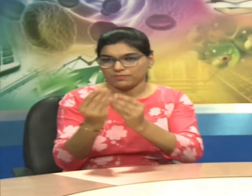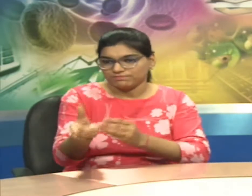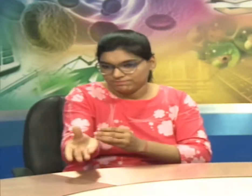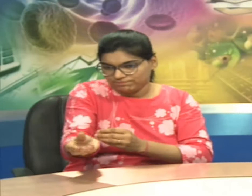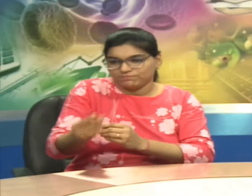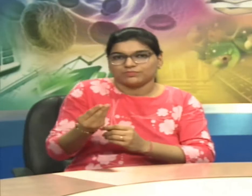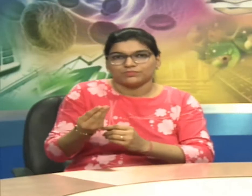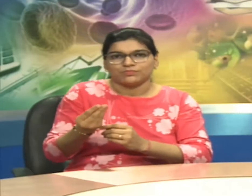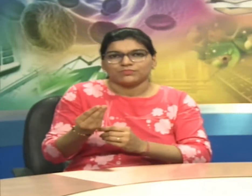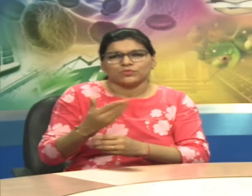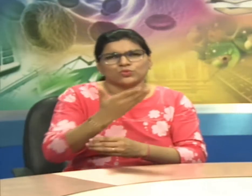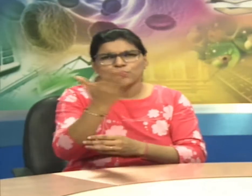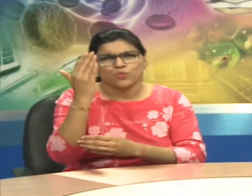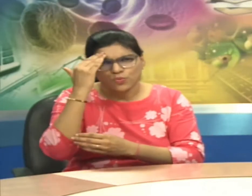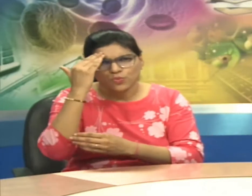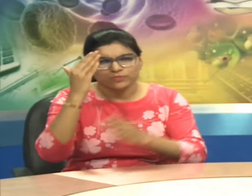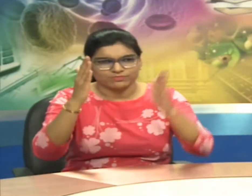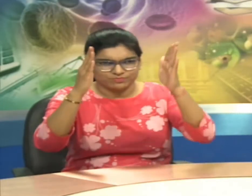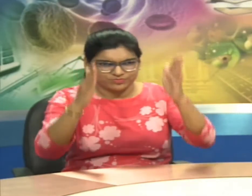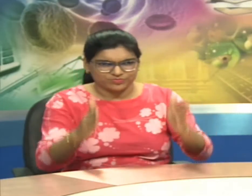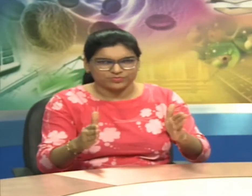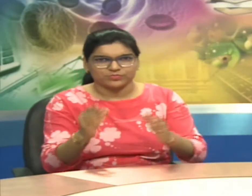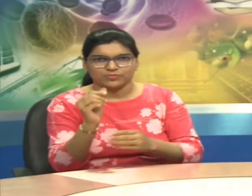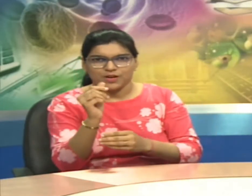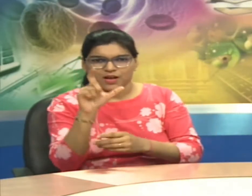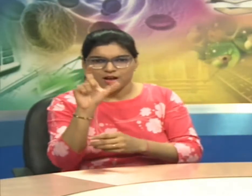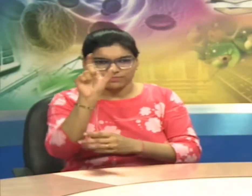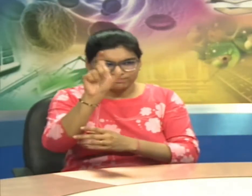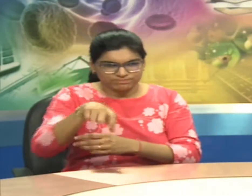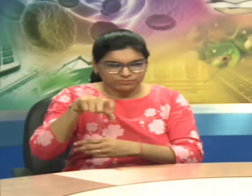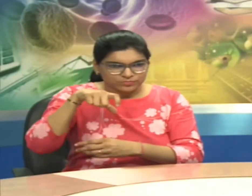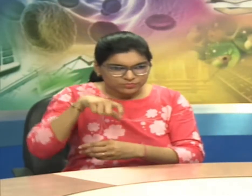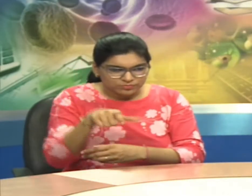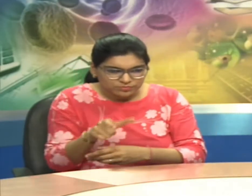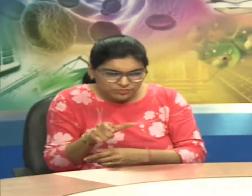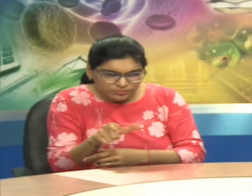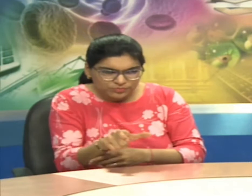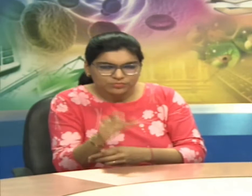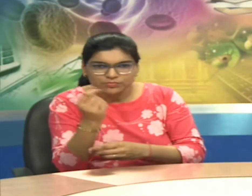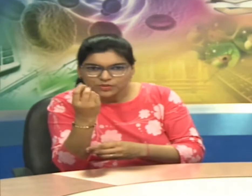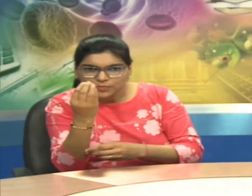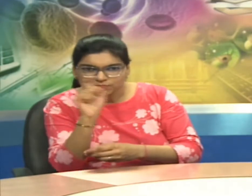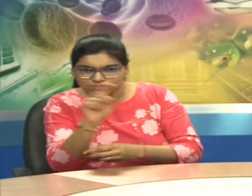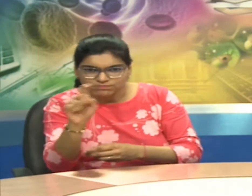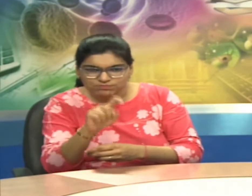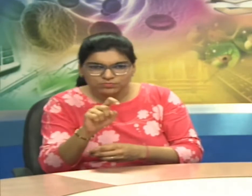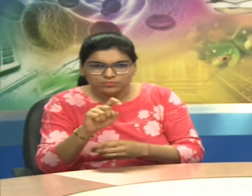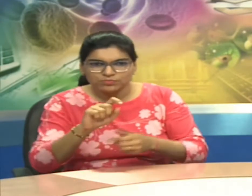For example, we save money in bank and go to the